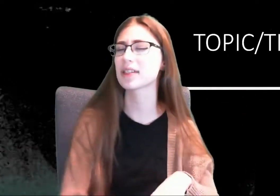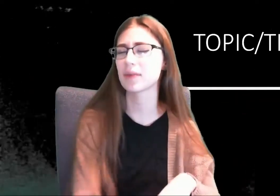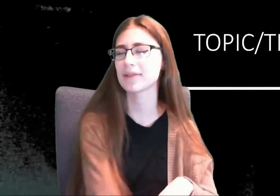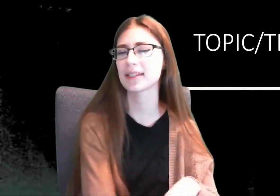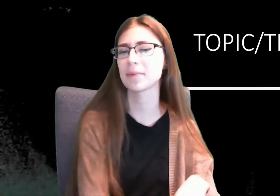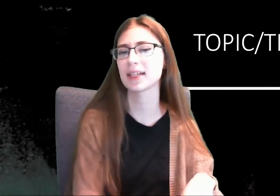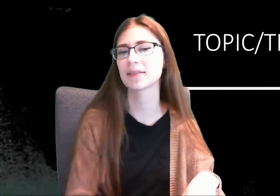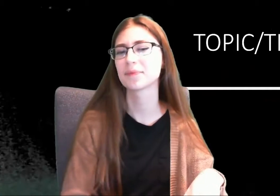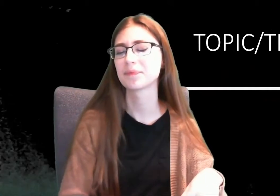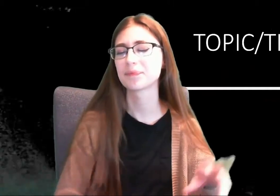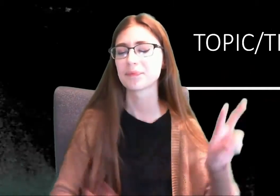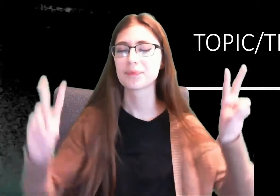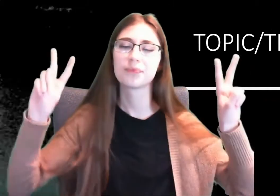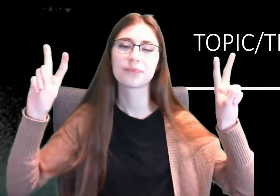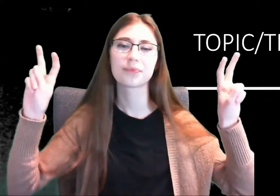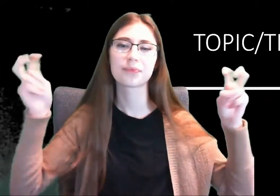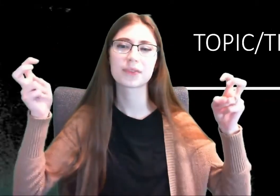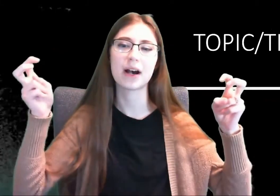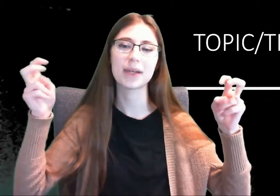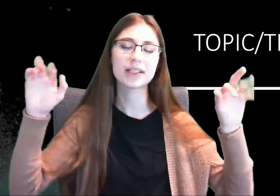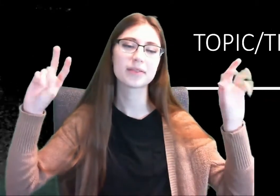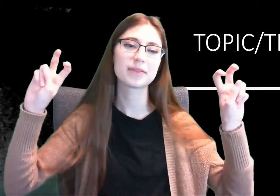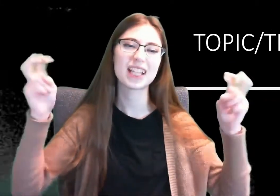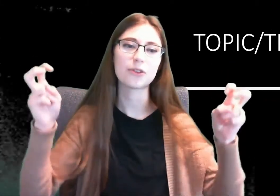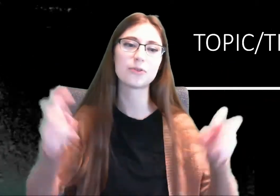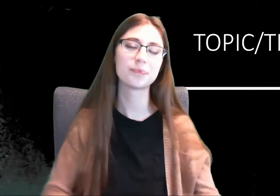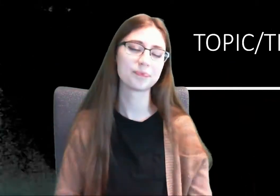around something. Topic, title.